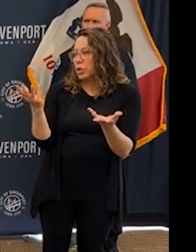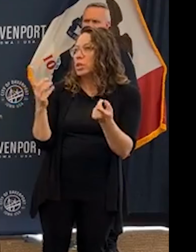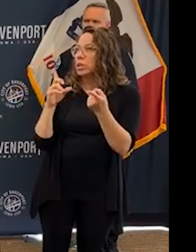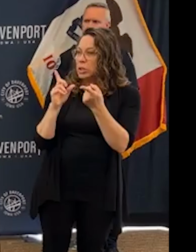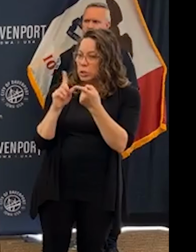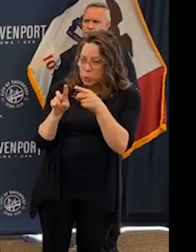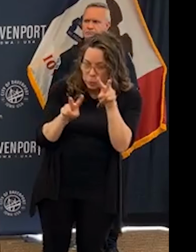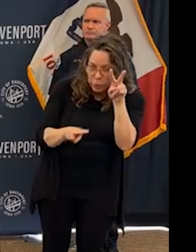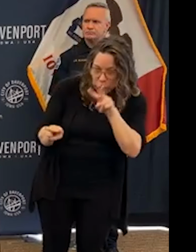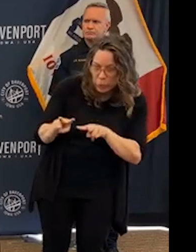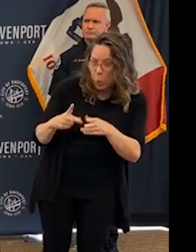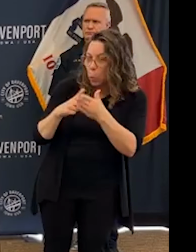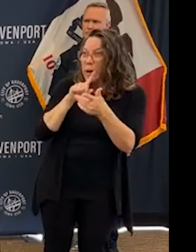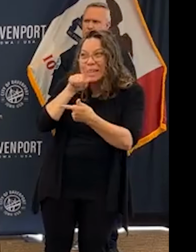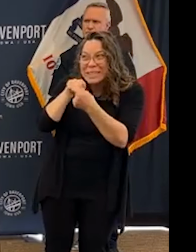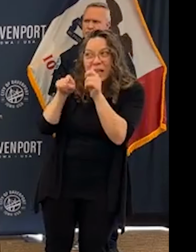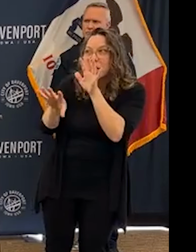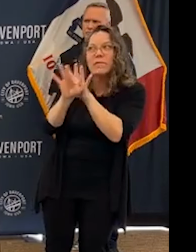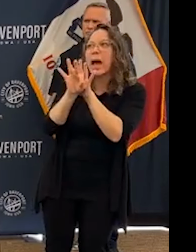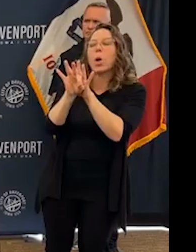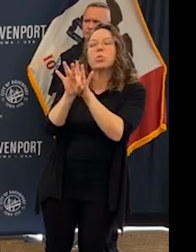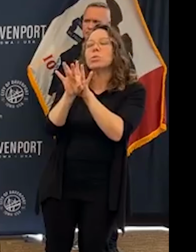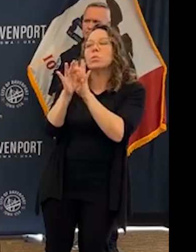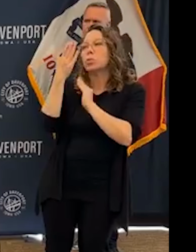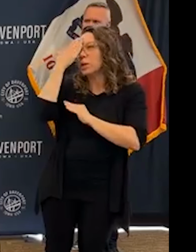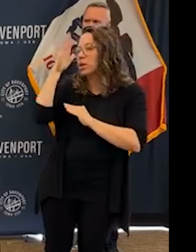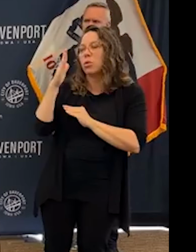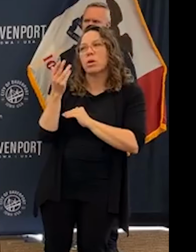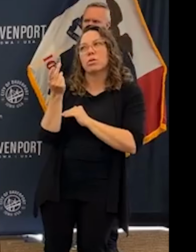is. Canines are fantastic.